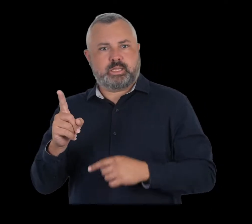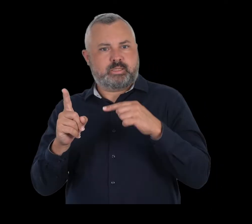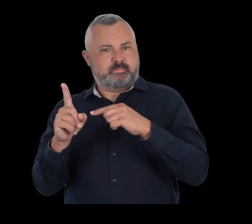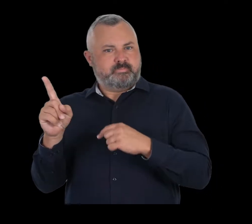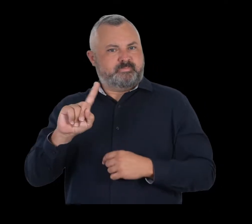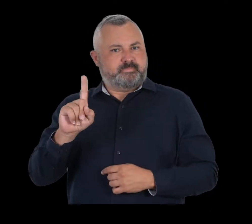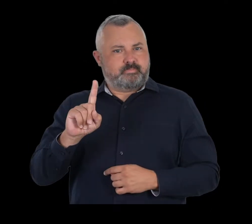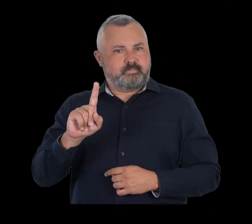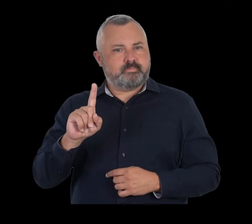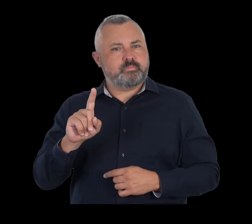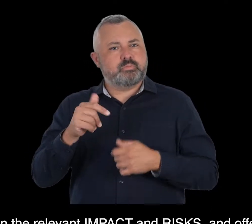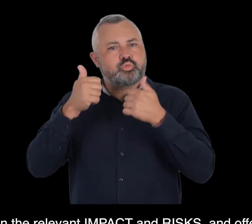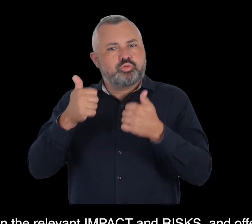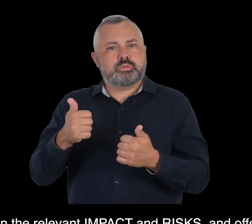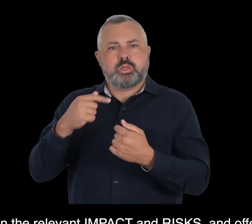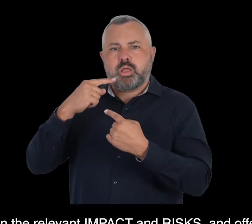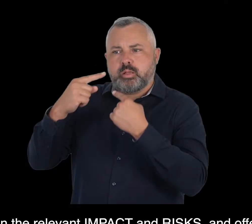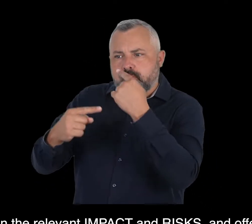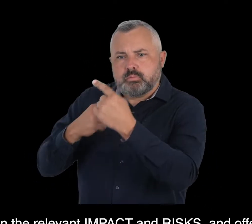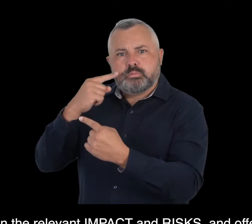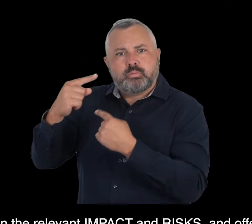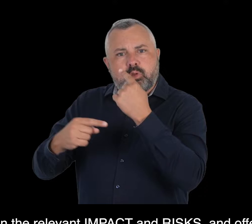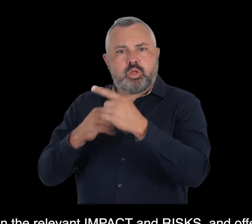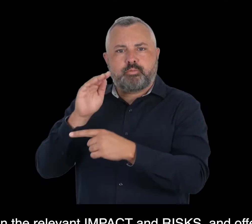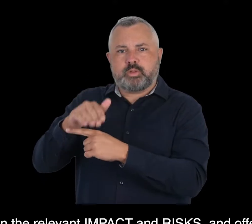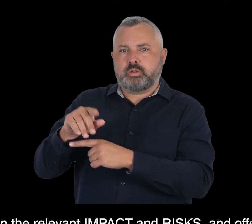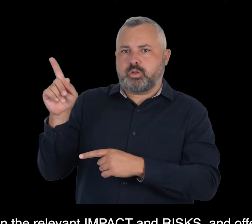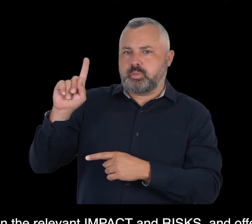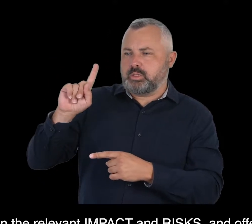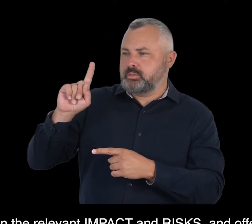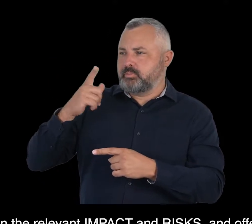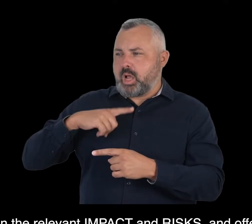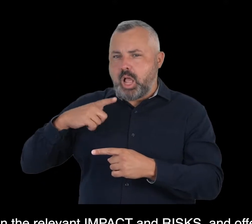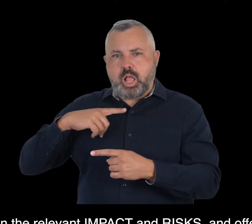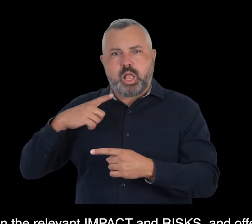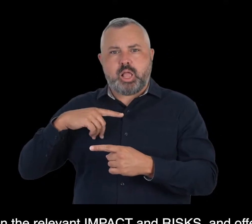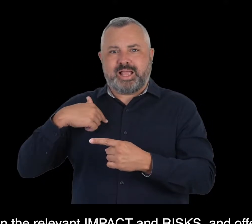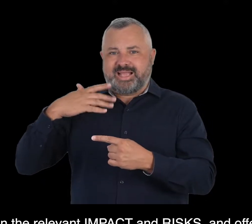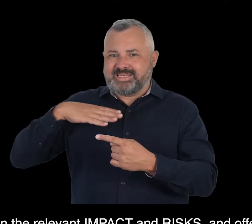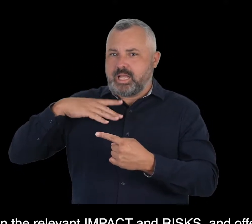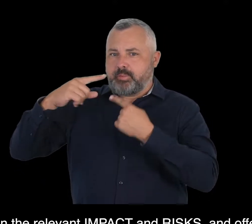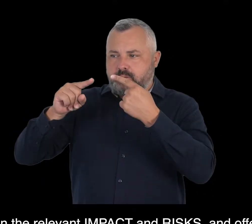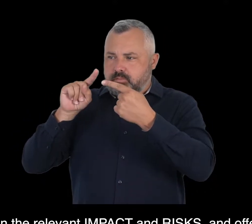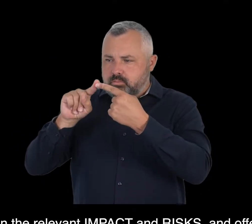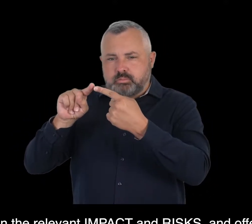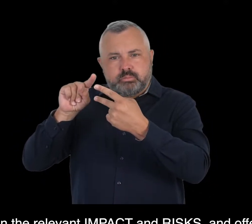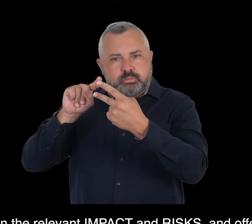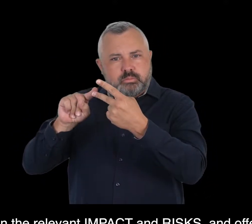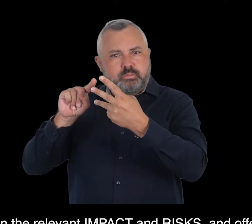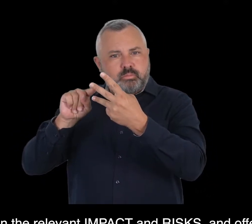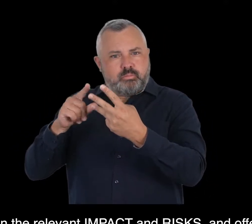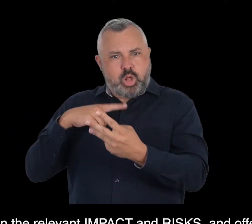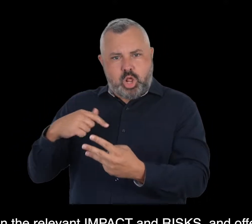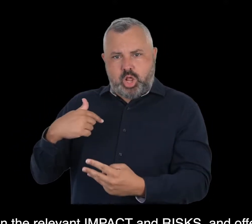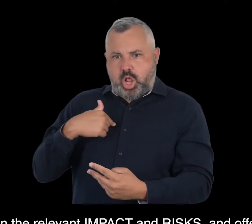Step 3. What do they need to hear? Focus on the relevant impact and